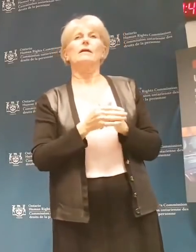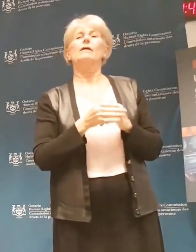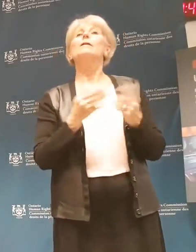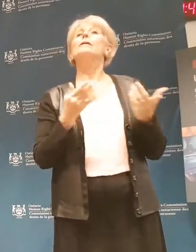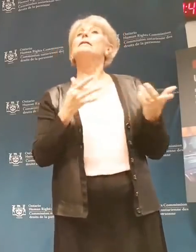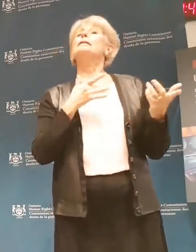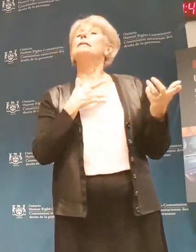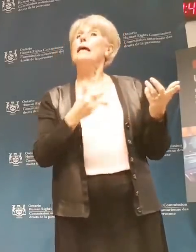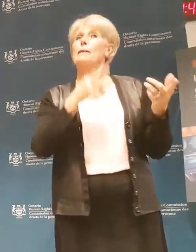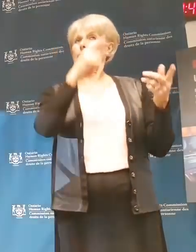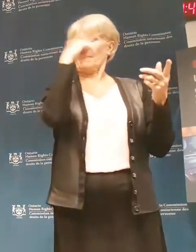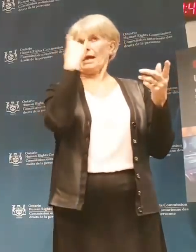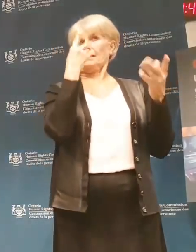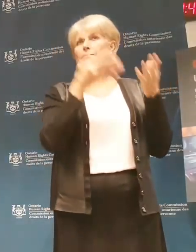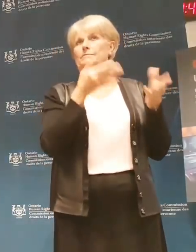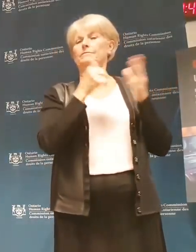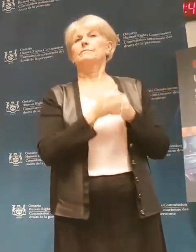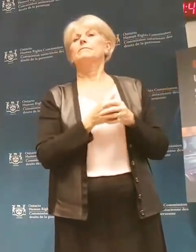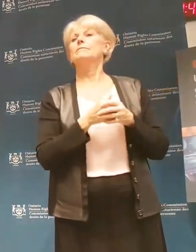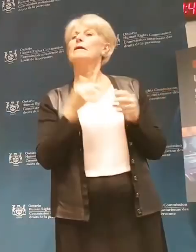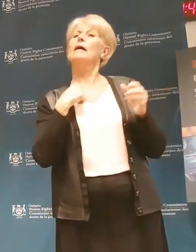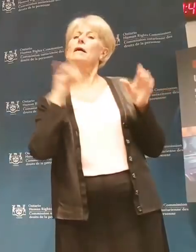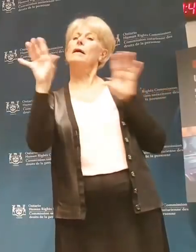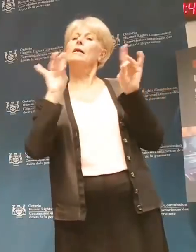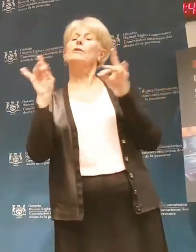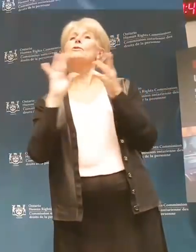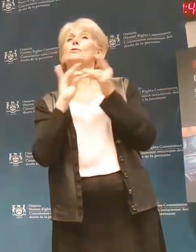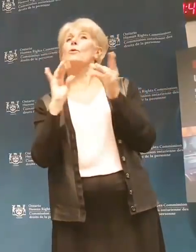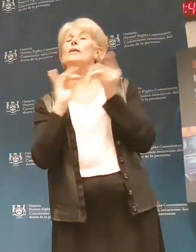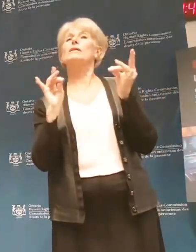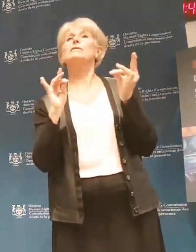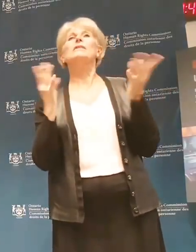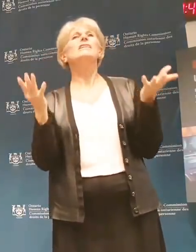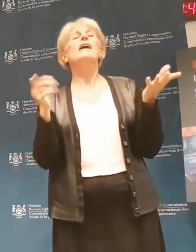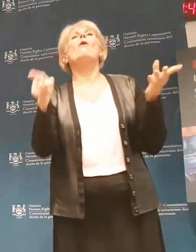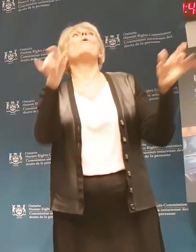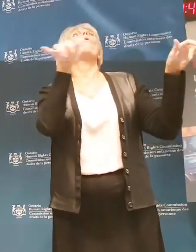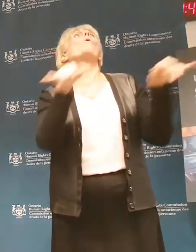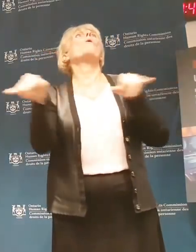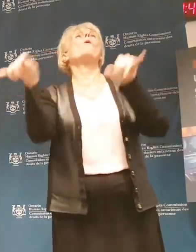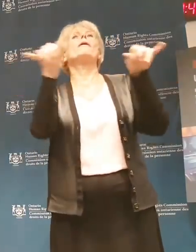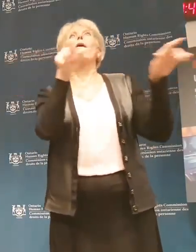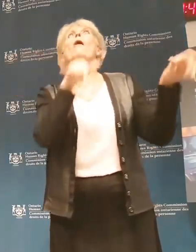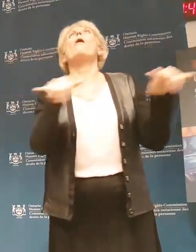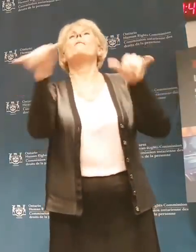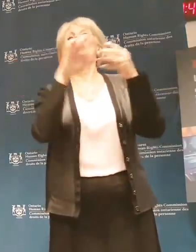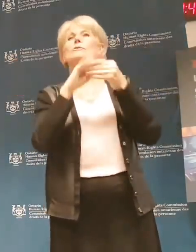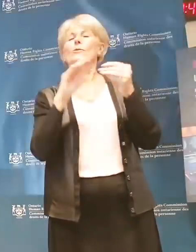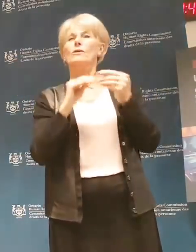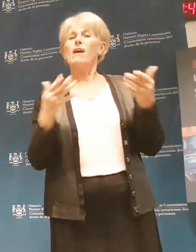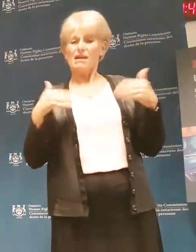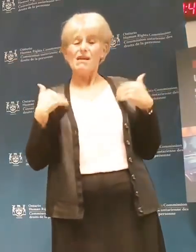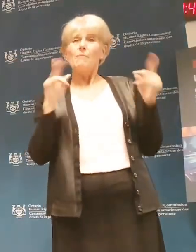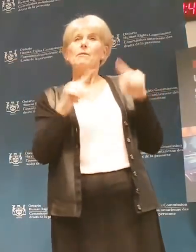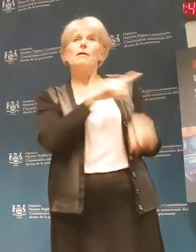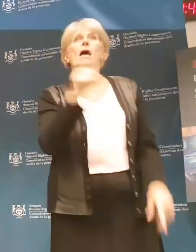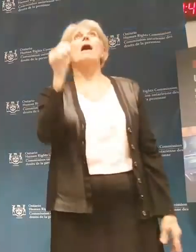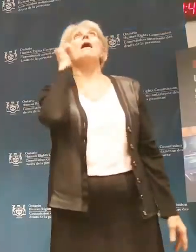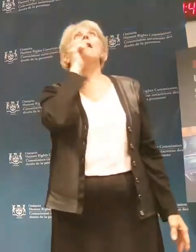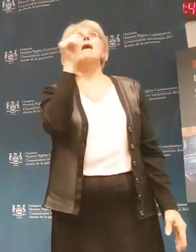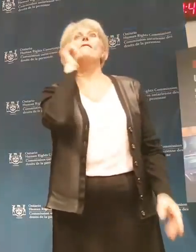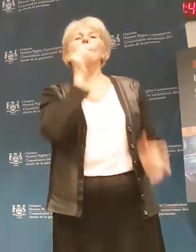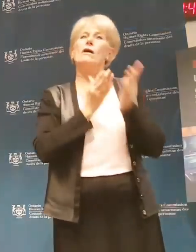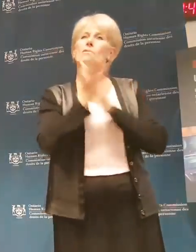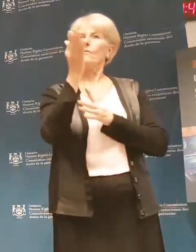likely black or racialized. The stories I have chosen to recount above, they're ordinary, they're common, and they are what our young people go through on a daily